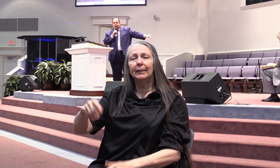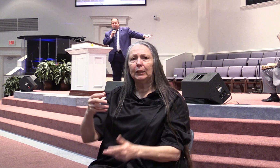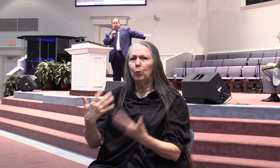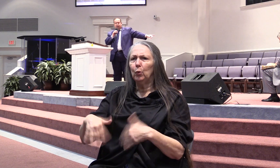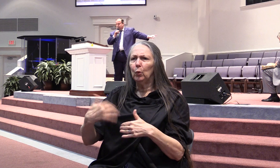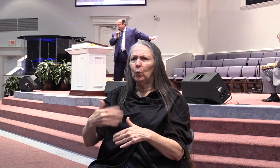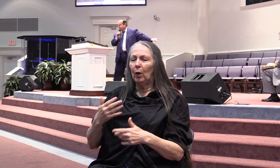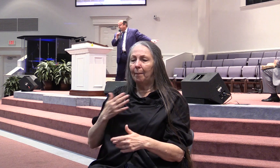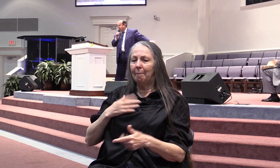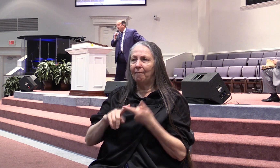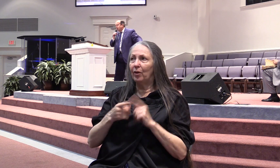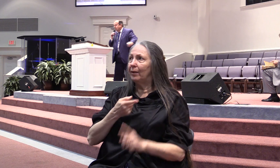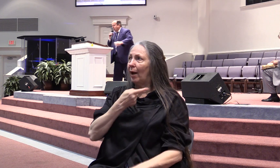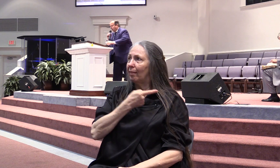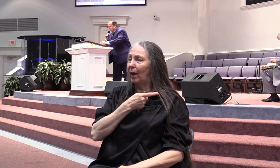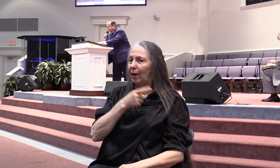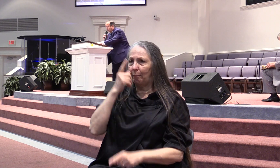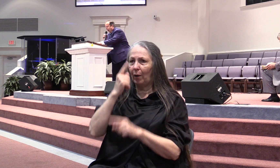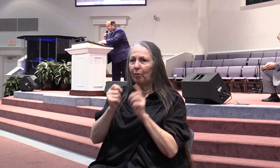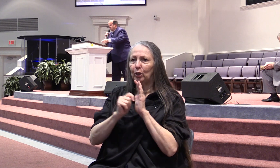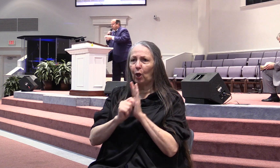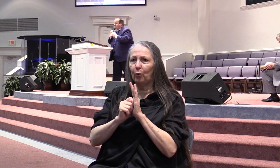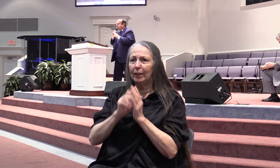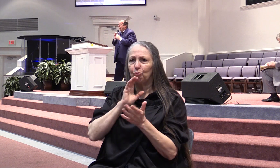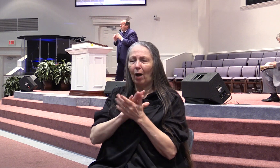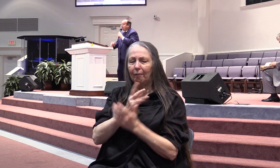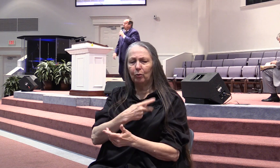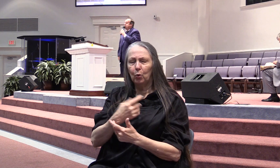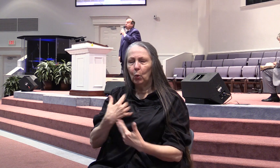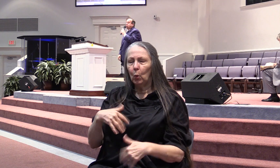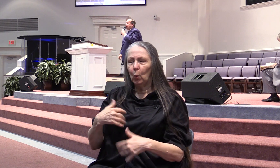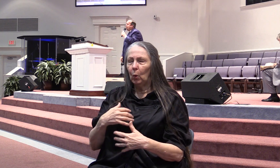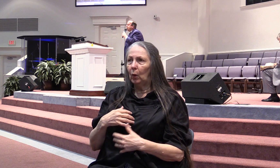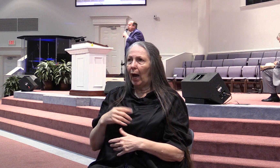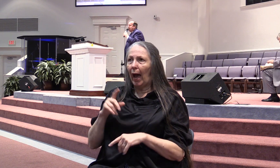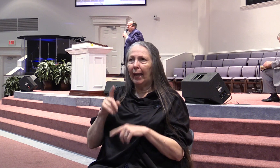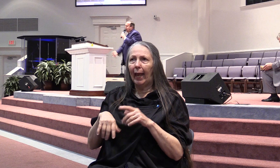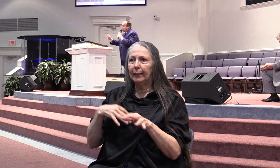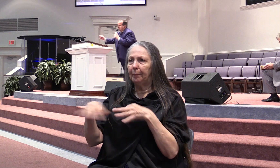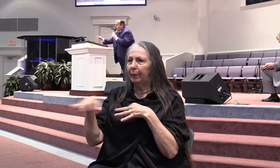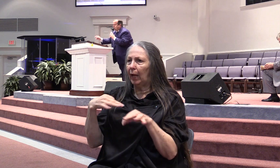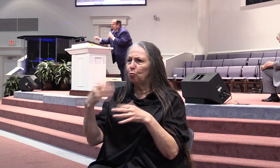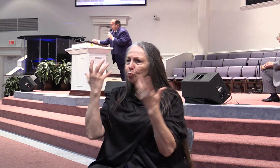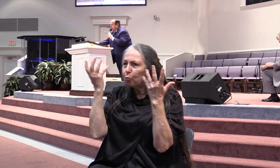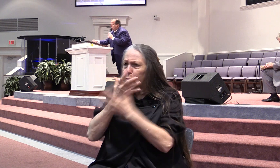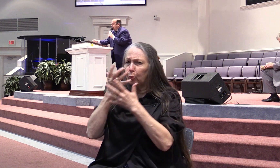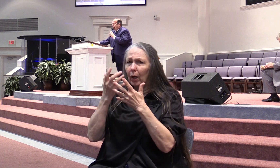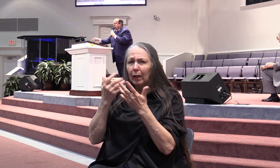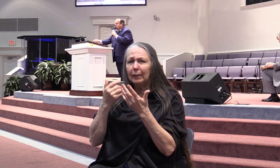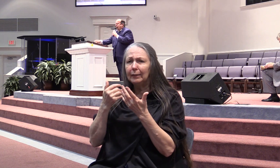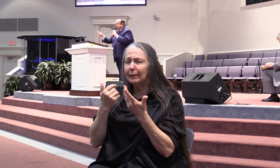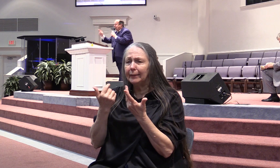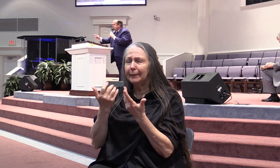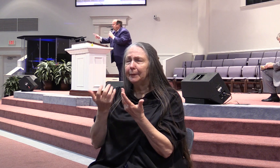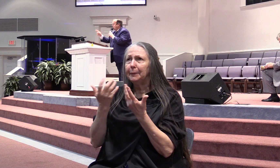rests on my friend, that good man right there, on he and his wife. It is profound and it is immeasurably heavy, and it is something which I can tell you cannot